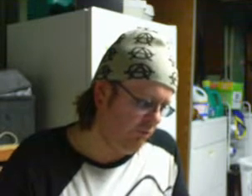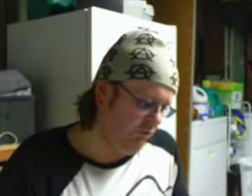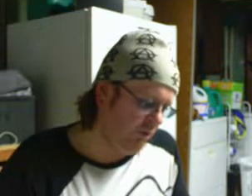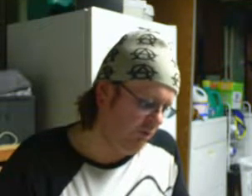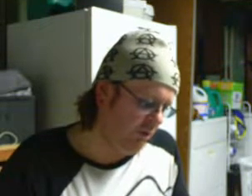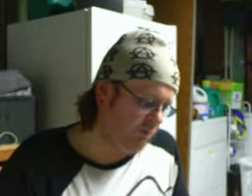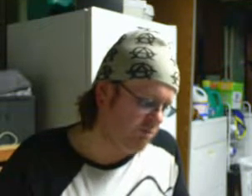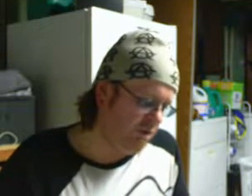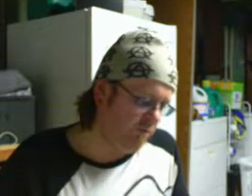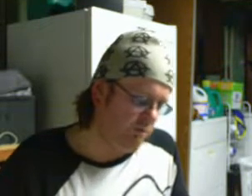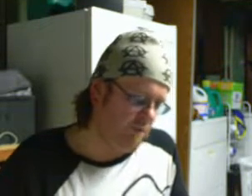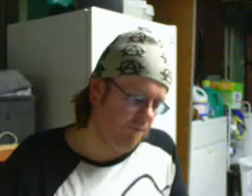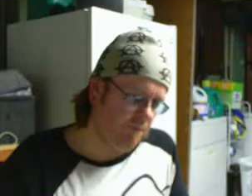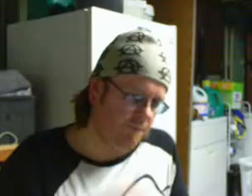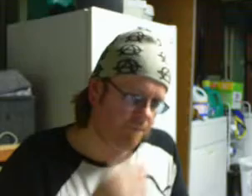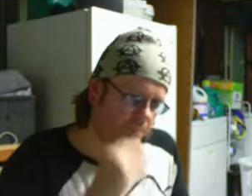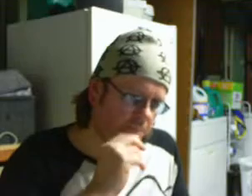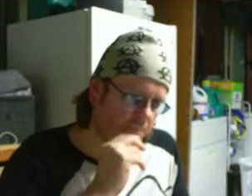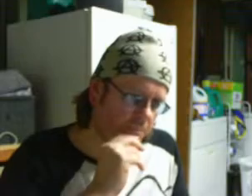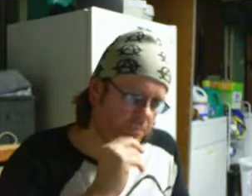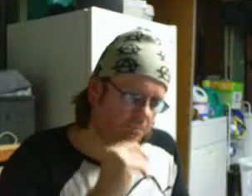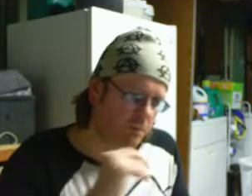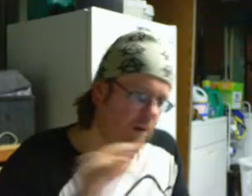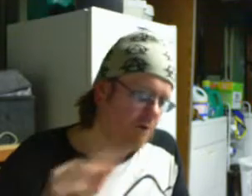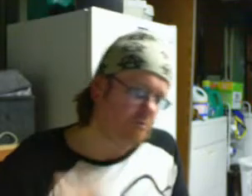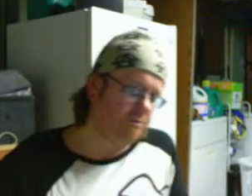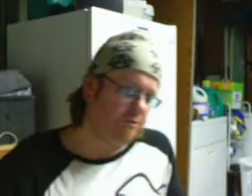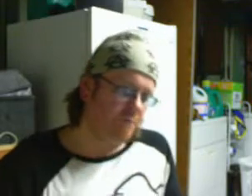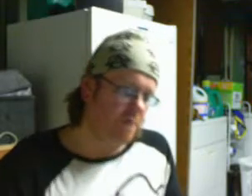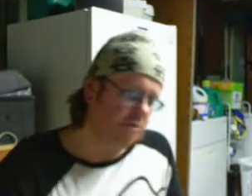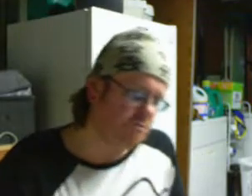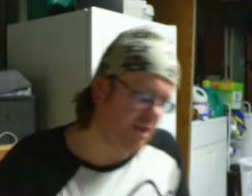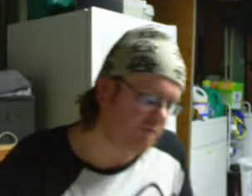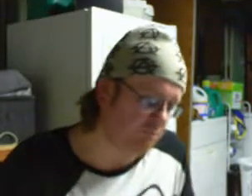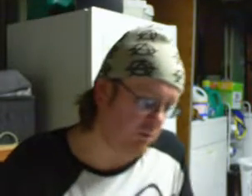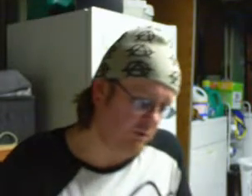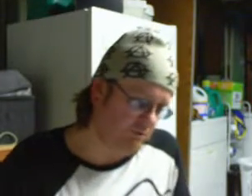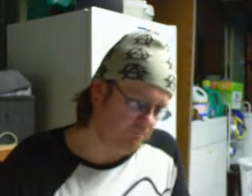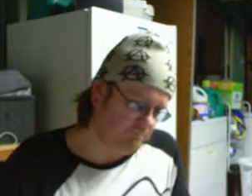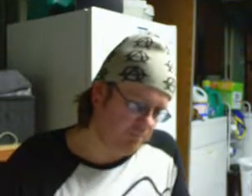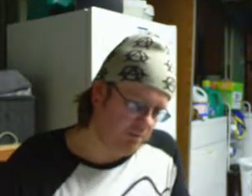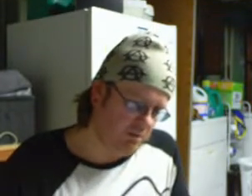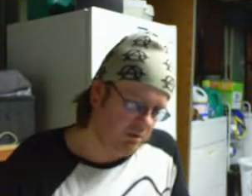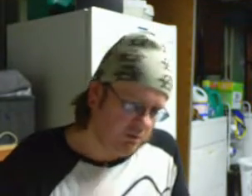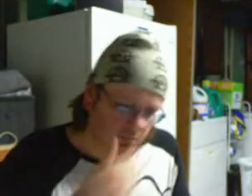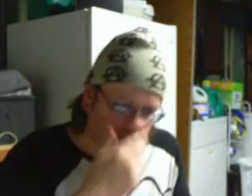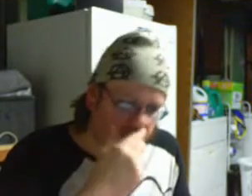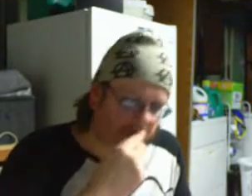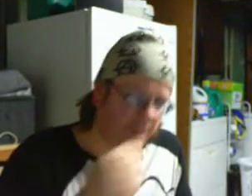sound like the benevolent monarch that his father David was. But